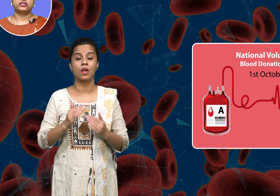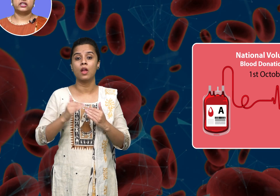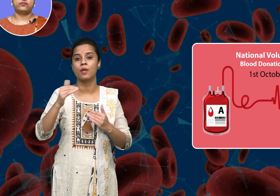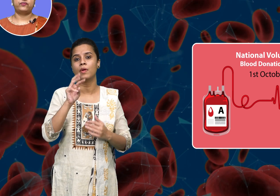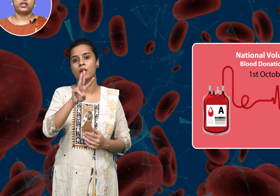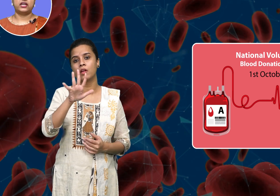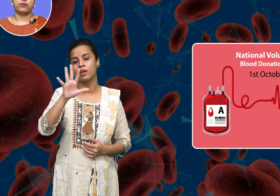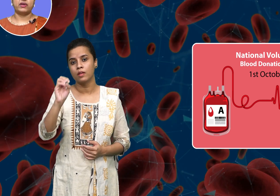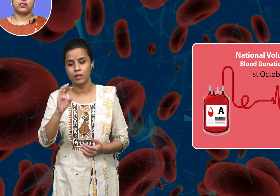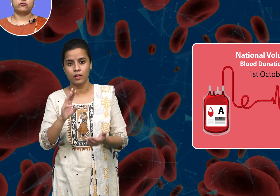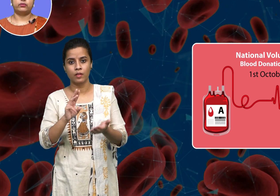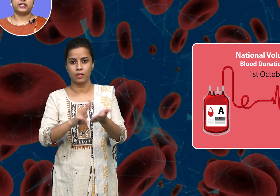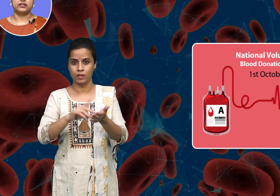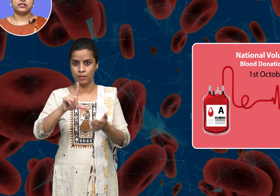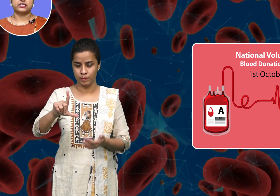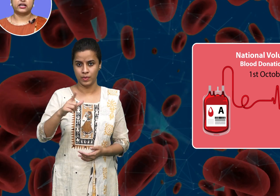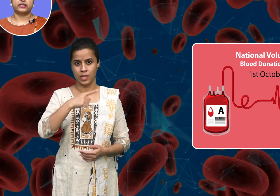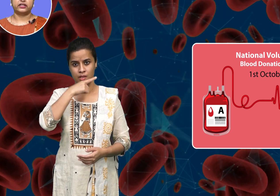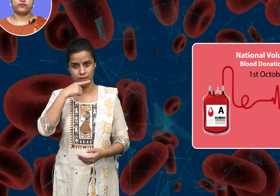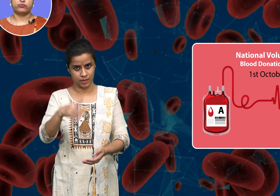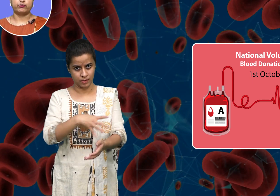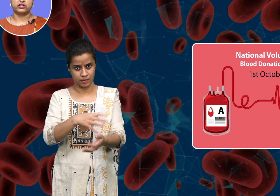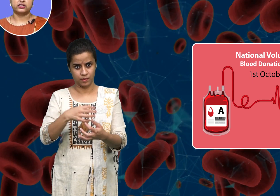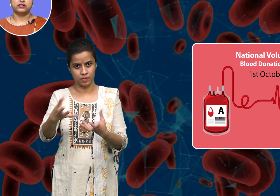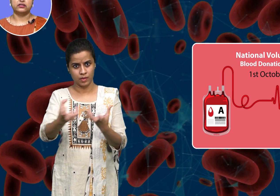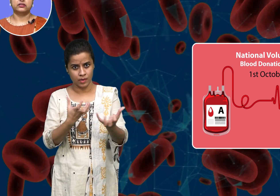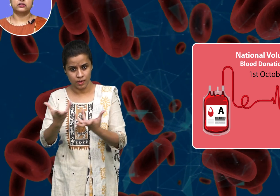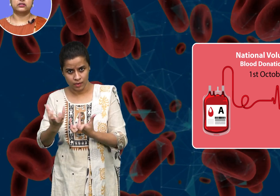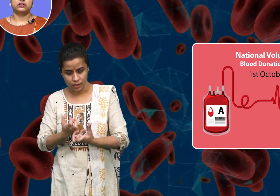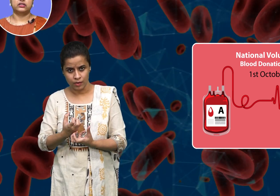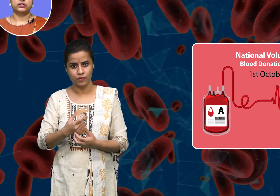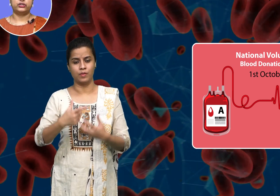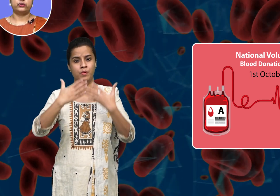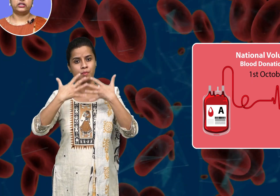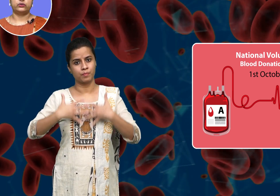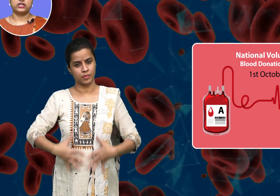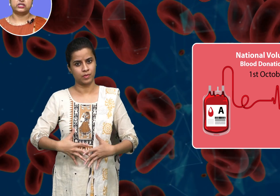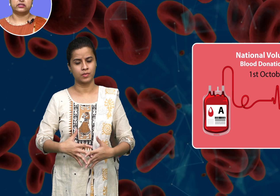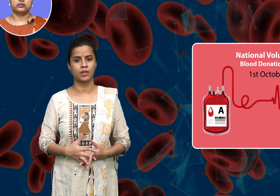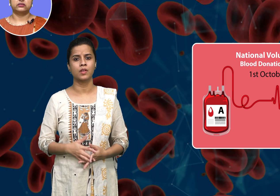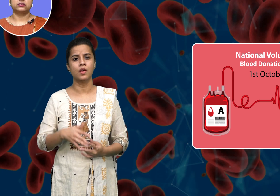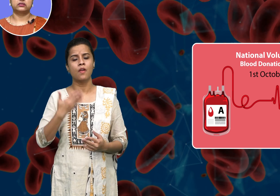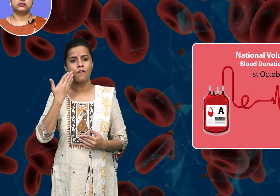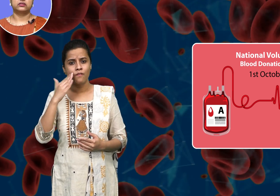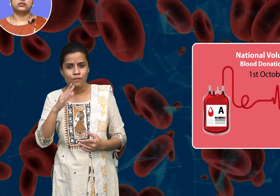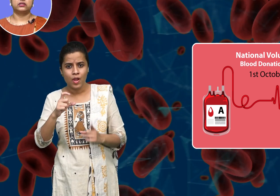About 350 ml of blood is collected from a person during